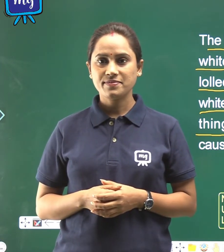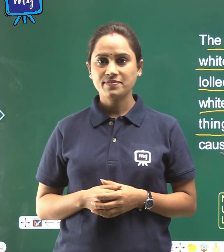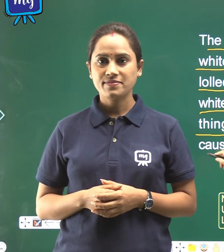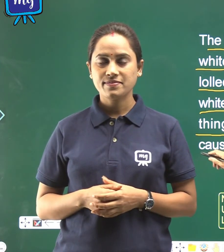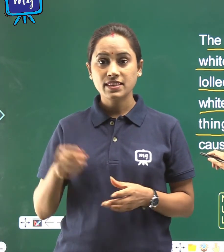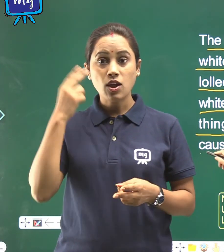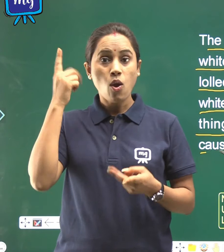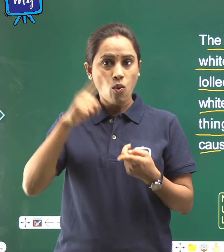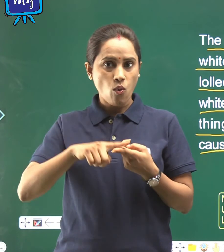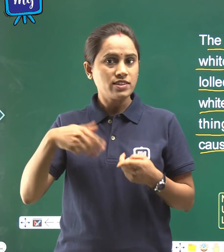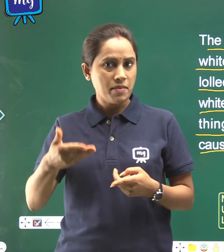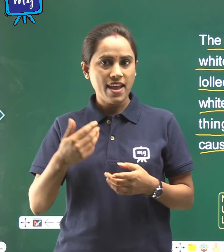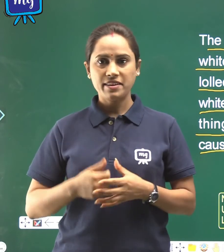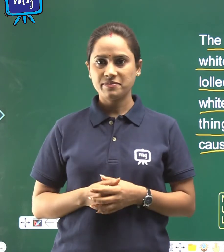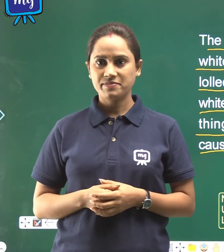caused by